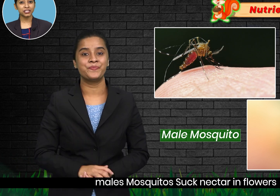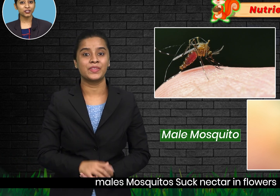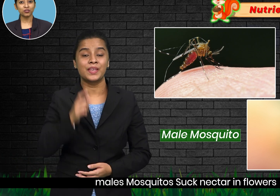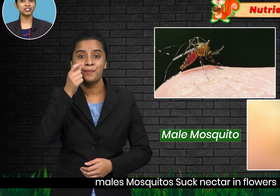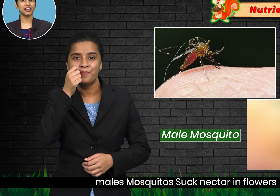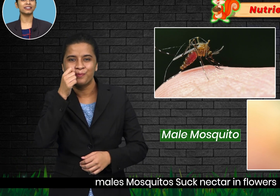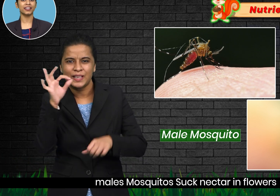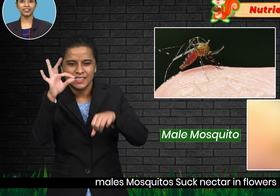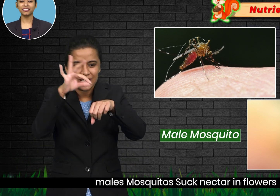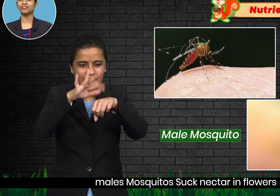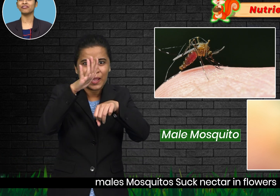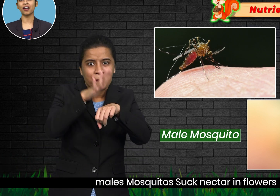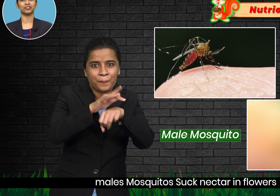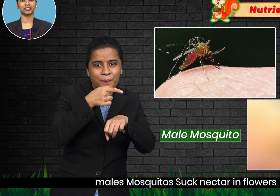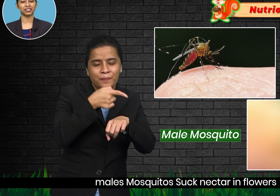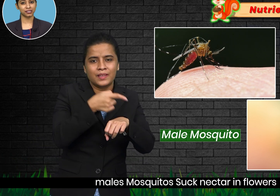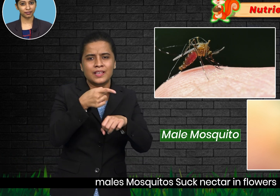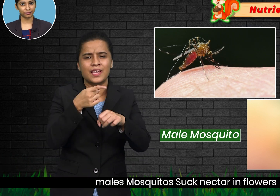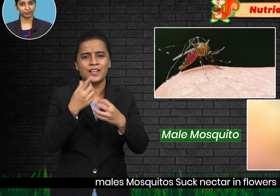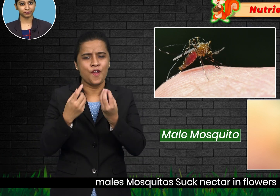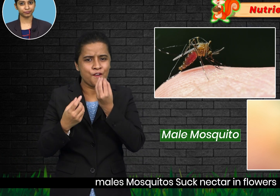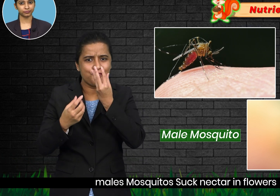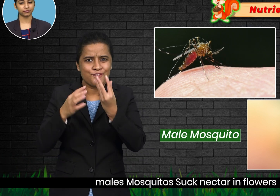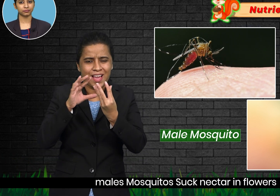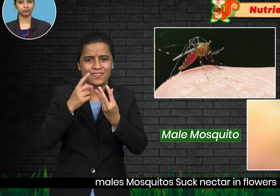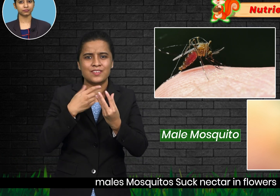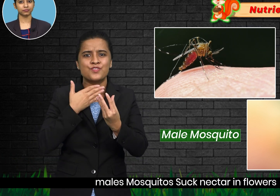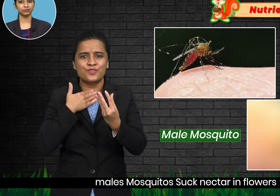Male mosquitoes suck nectar in flowers.